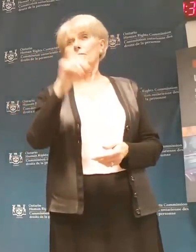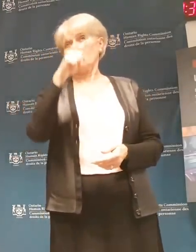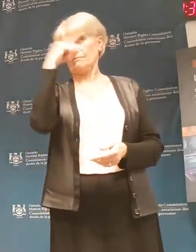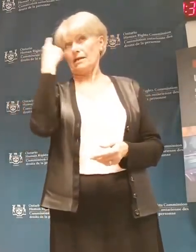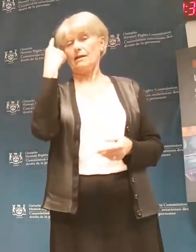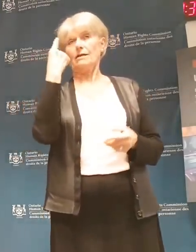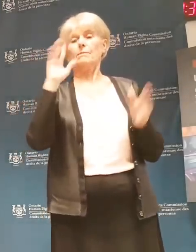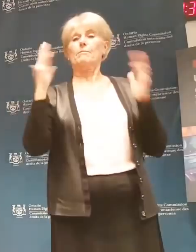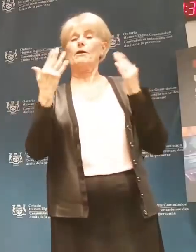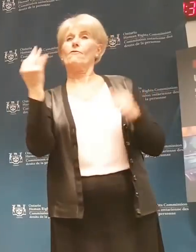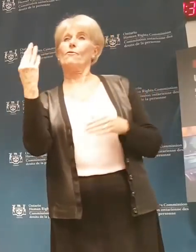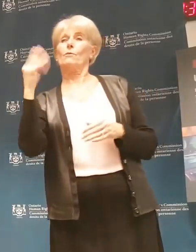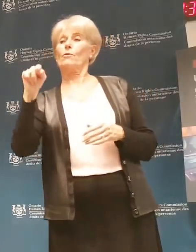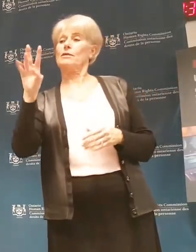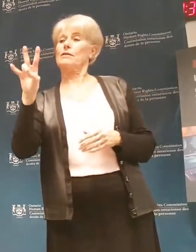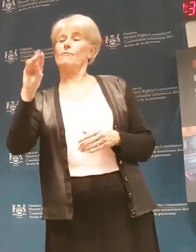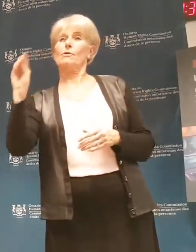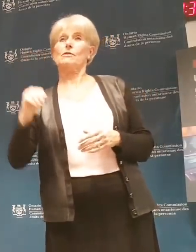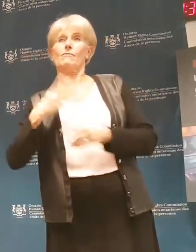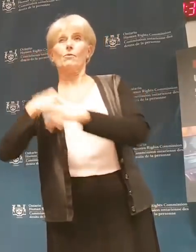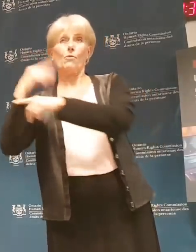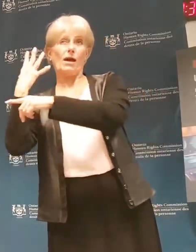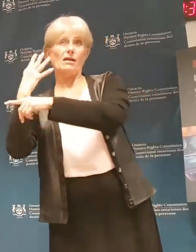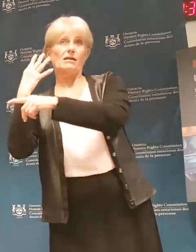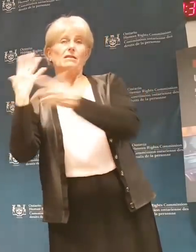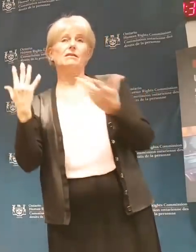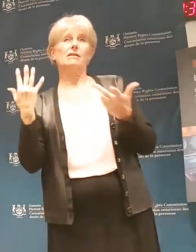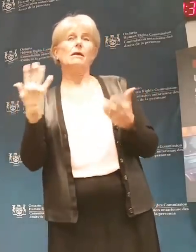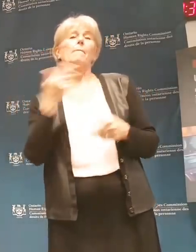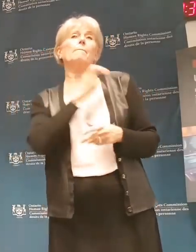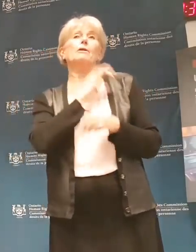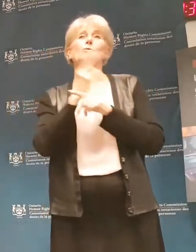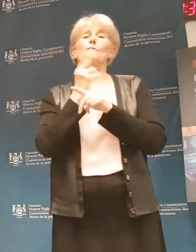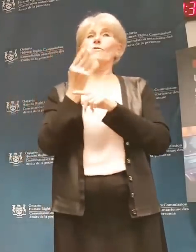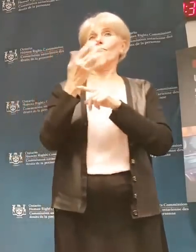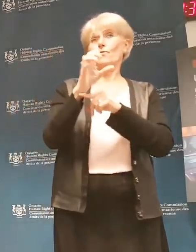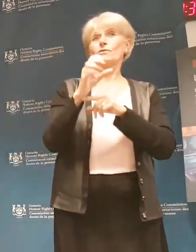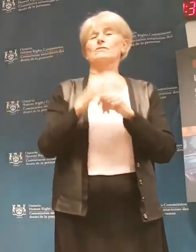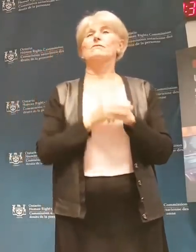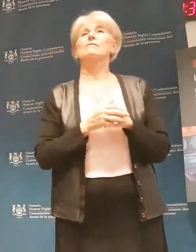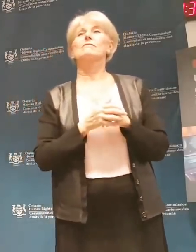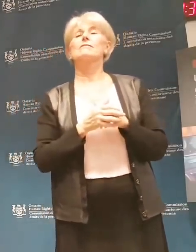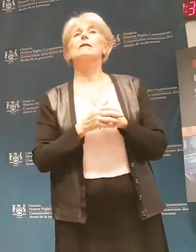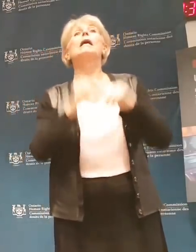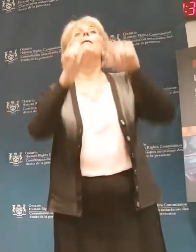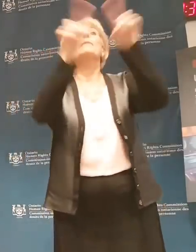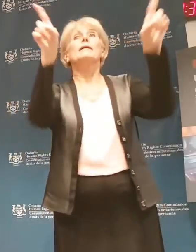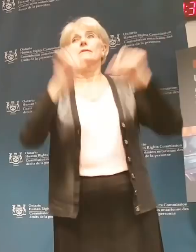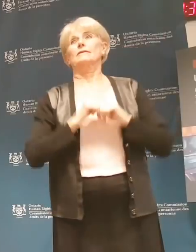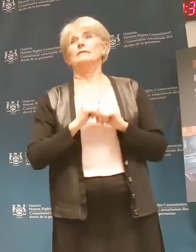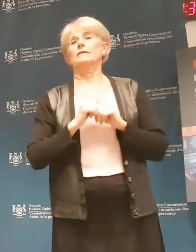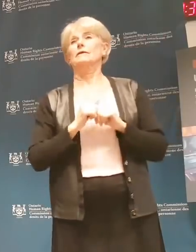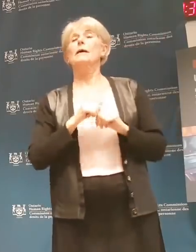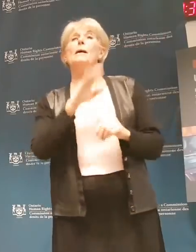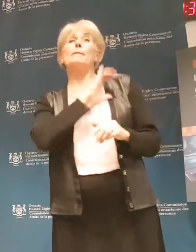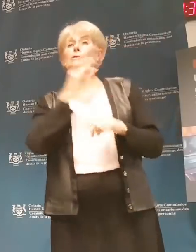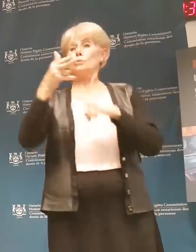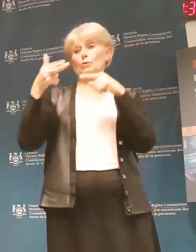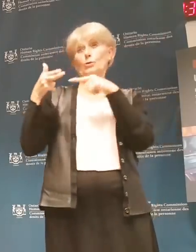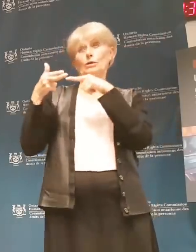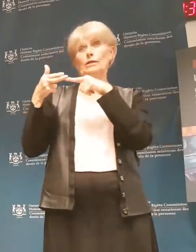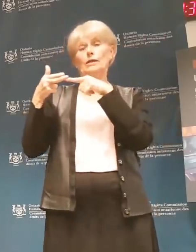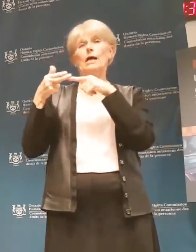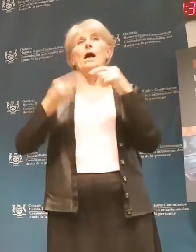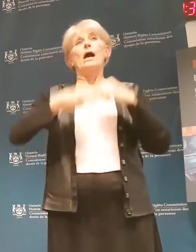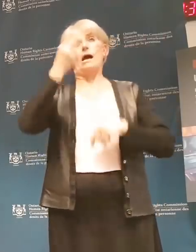black people versus 14.7% of white people in police use of force cases. However, in police shootings,